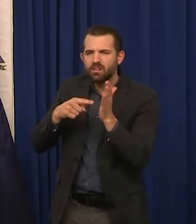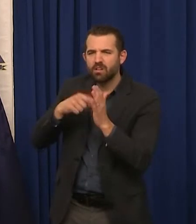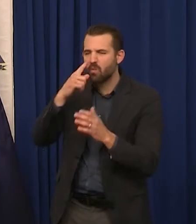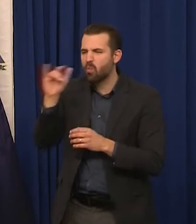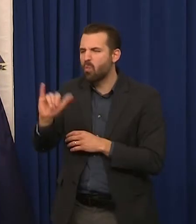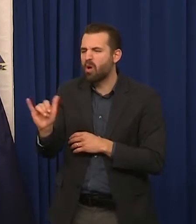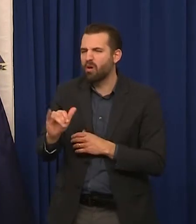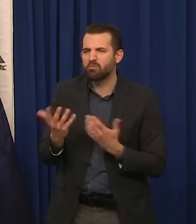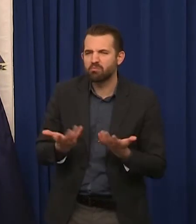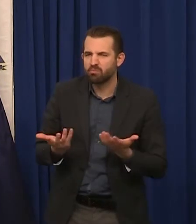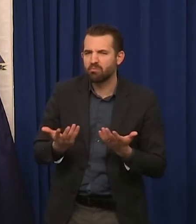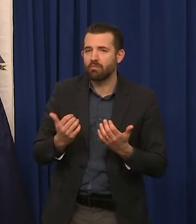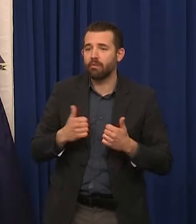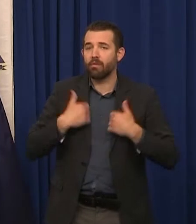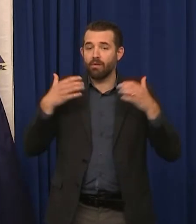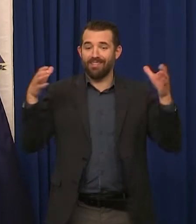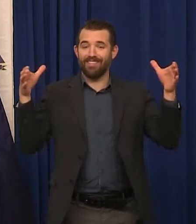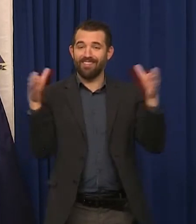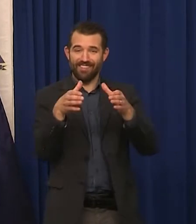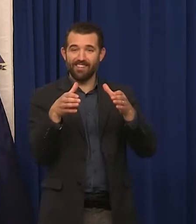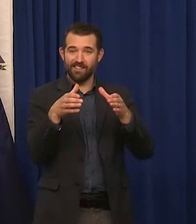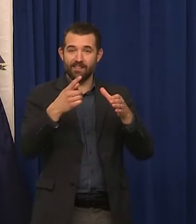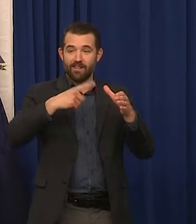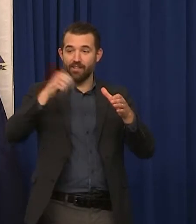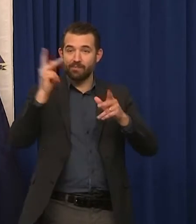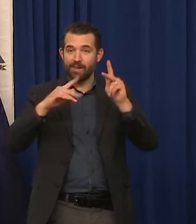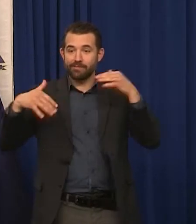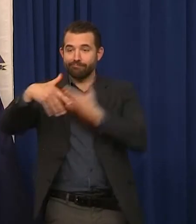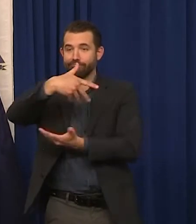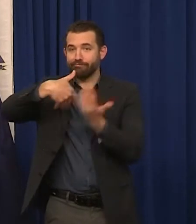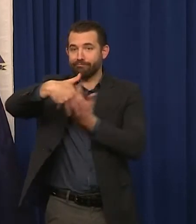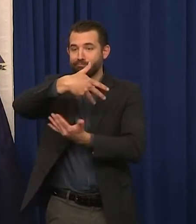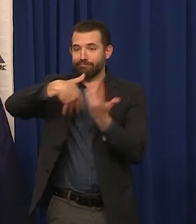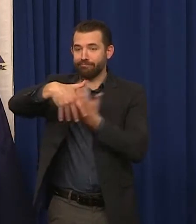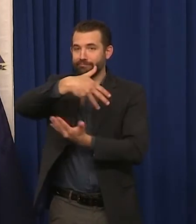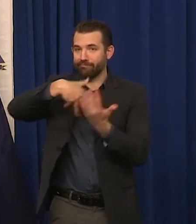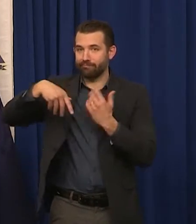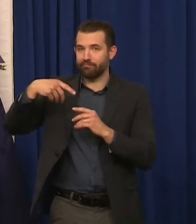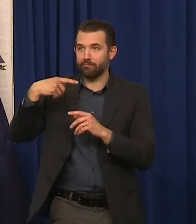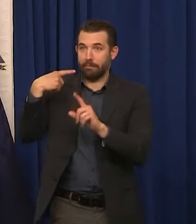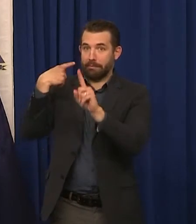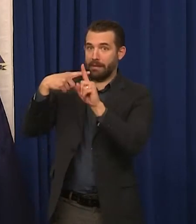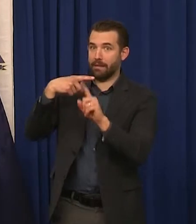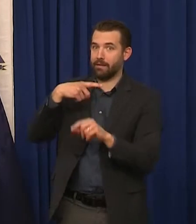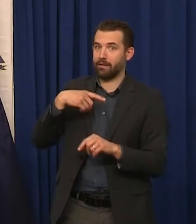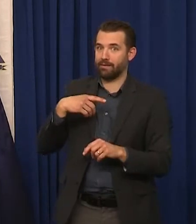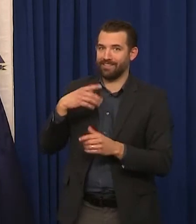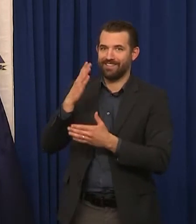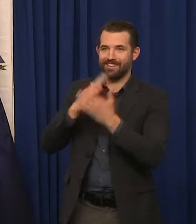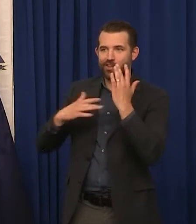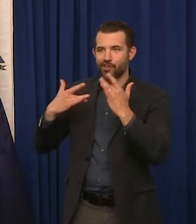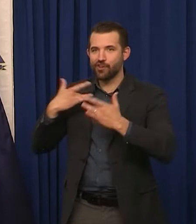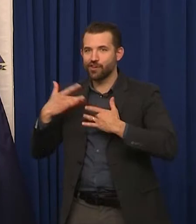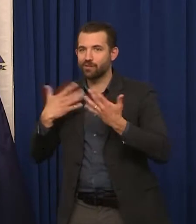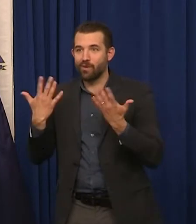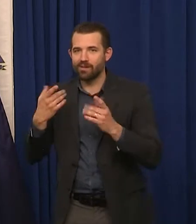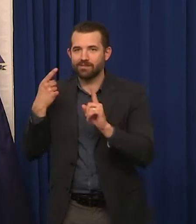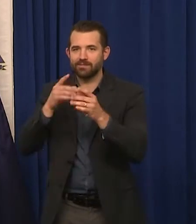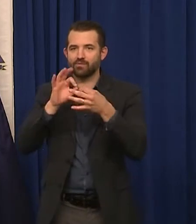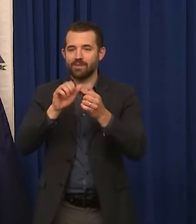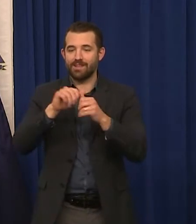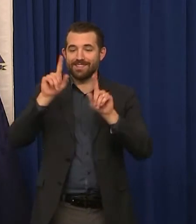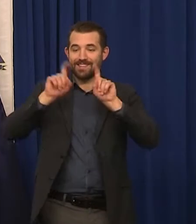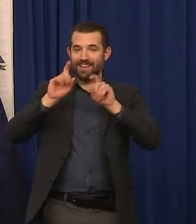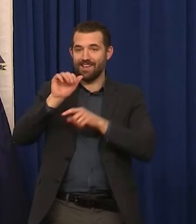congregate setting and given some concerns that have been raised internationally about the Abbott test. Our epidemiologists and our